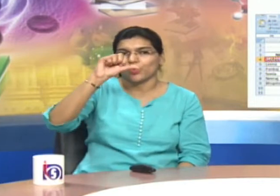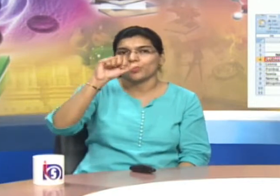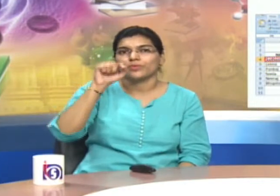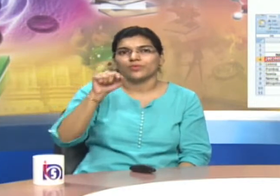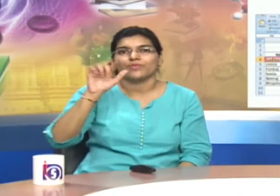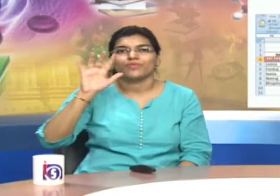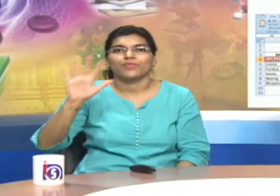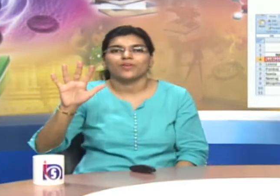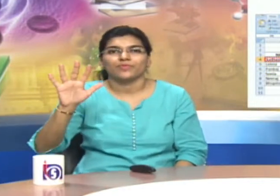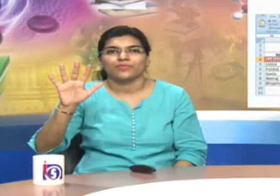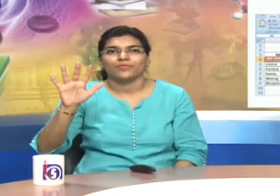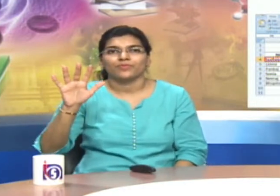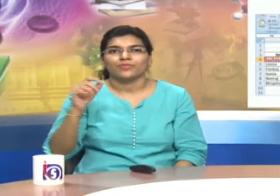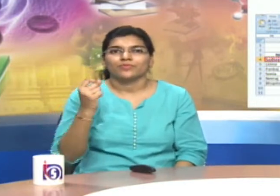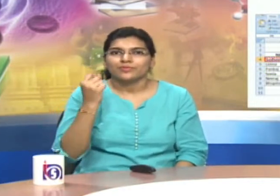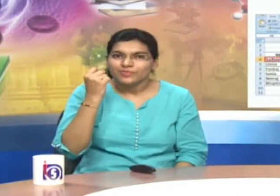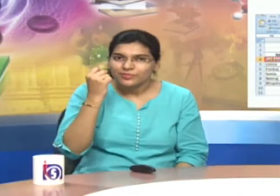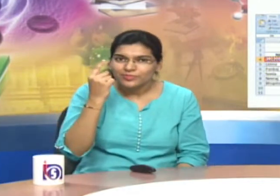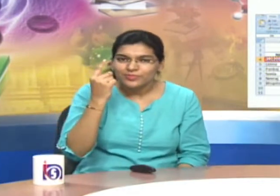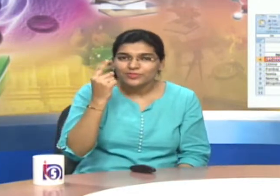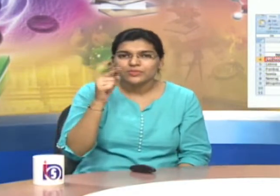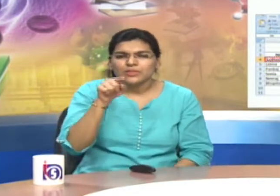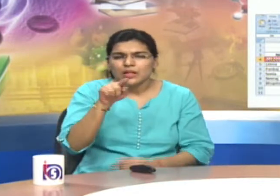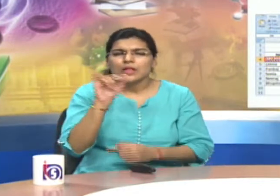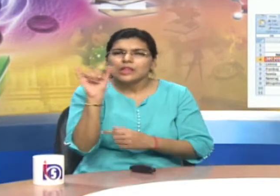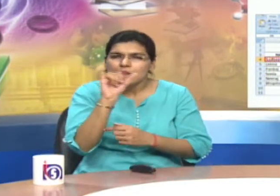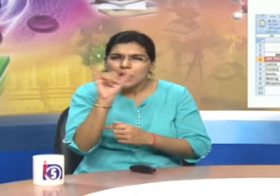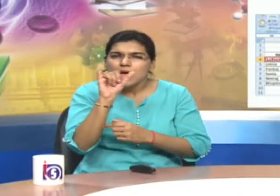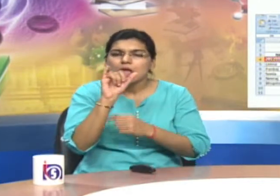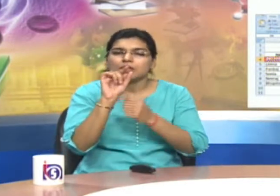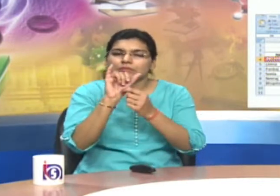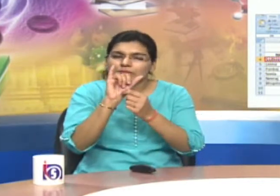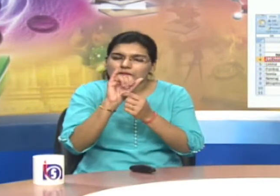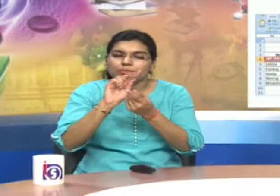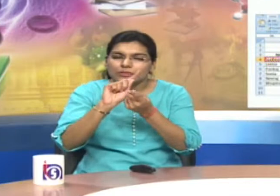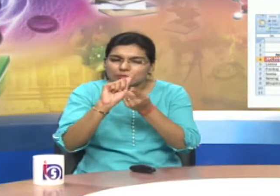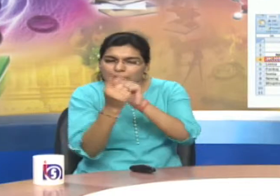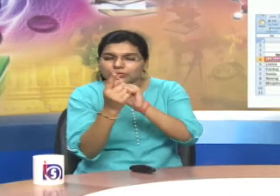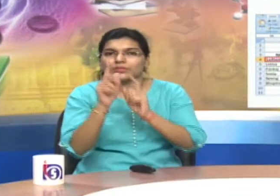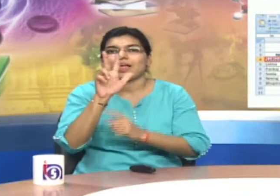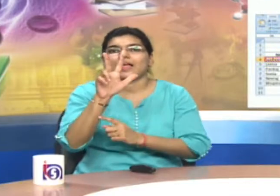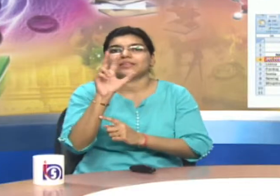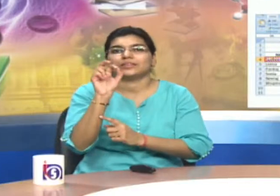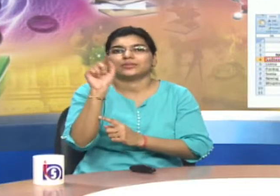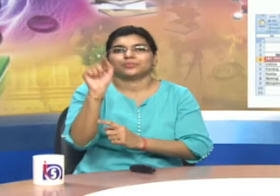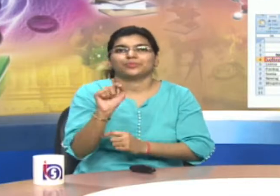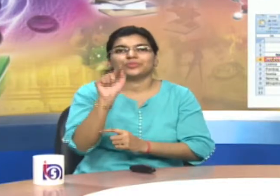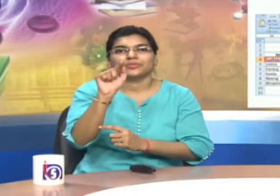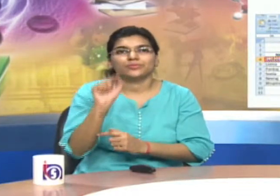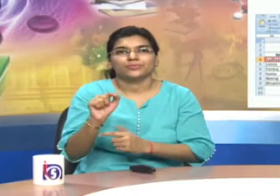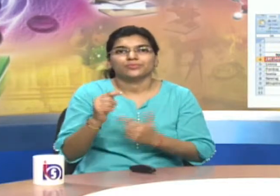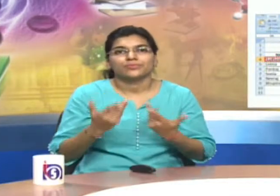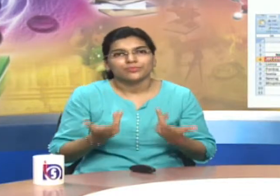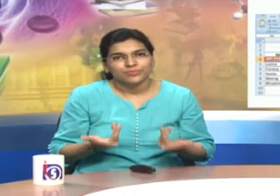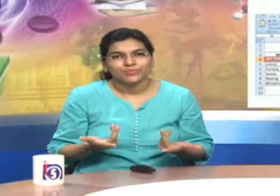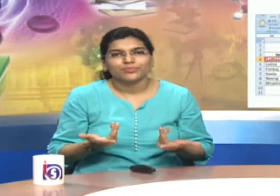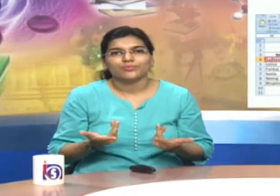average, and you will just click, then automatically you will get this average percentage. So, here it comes